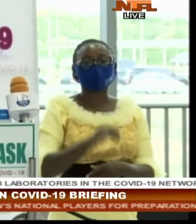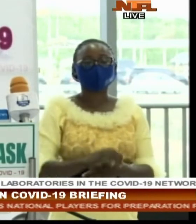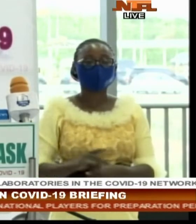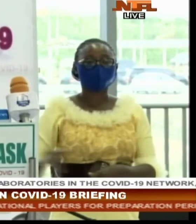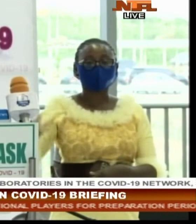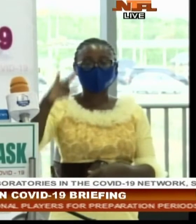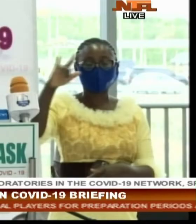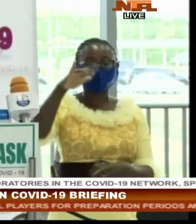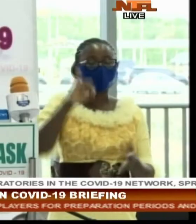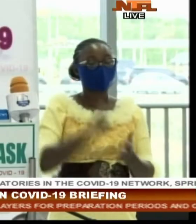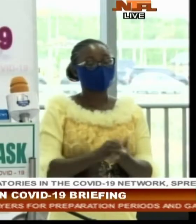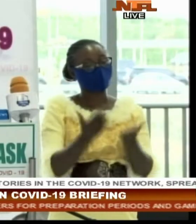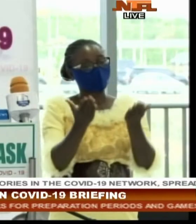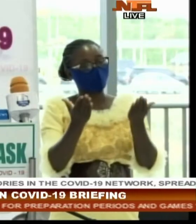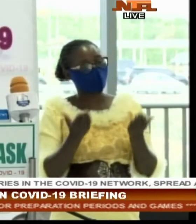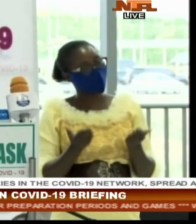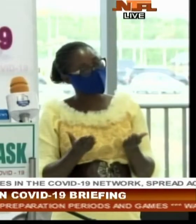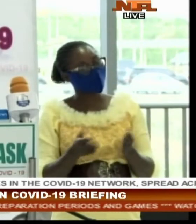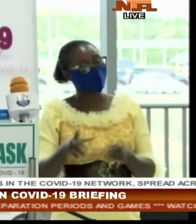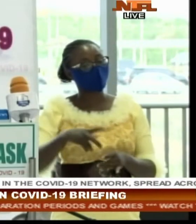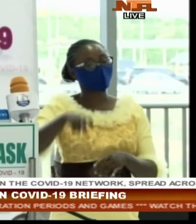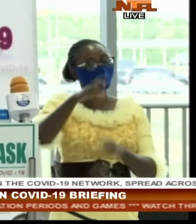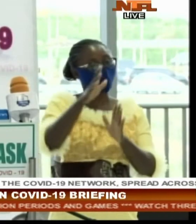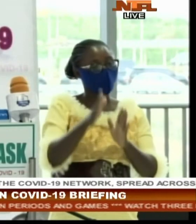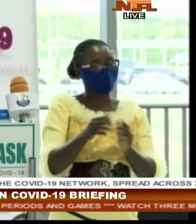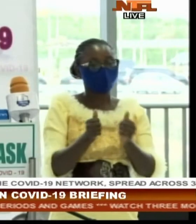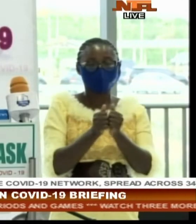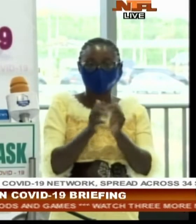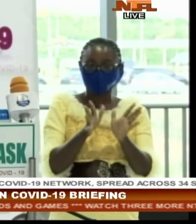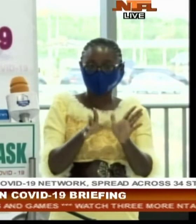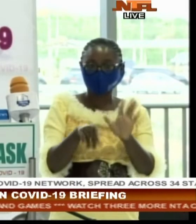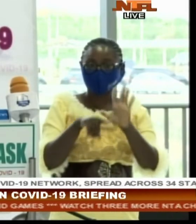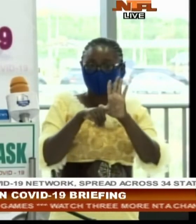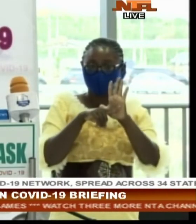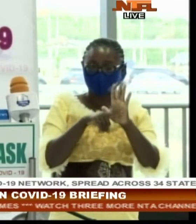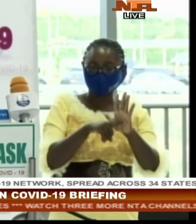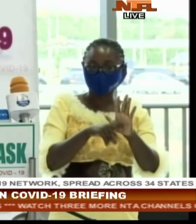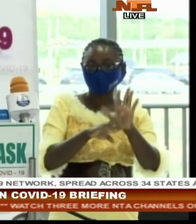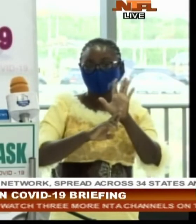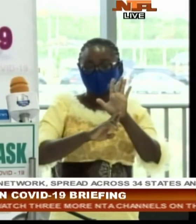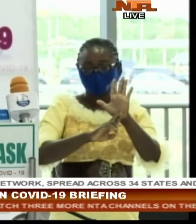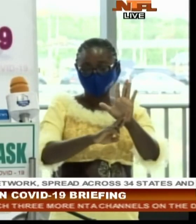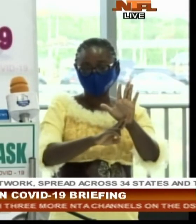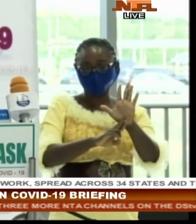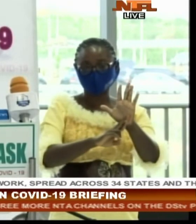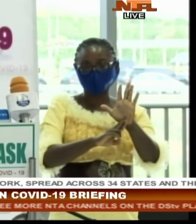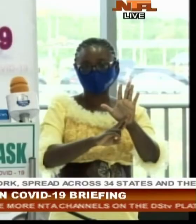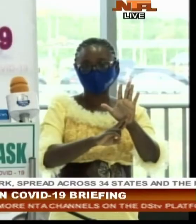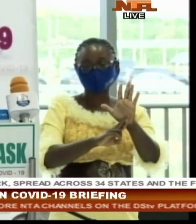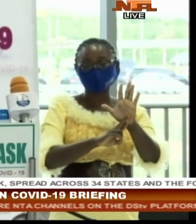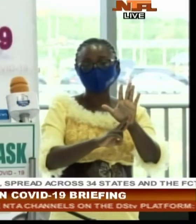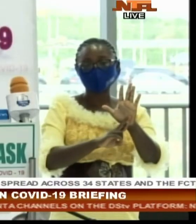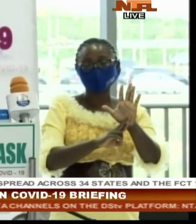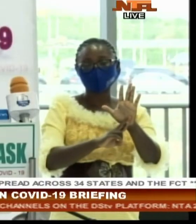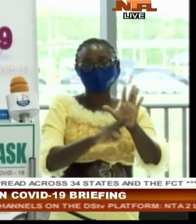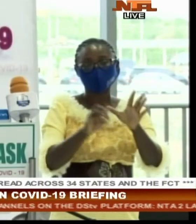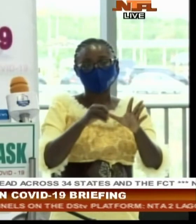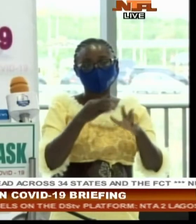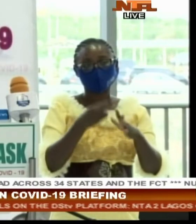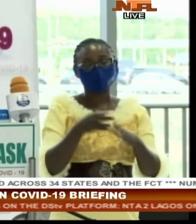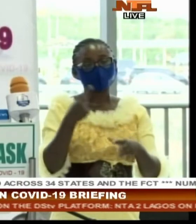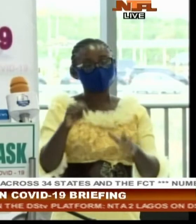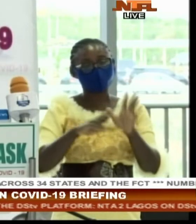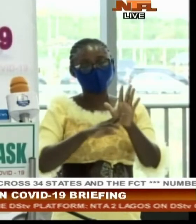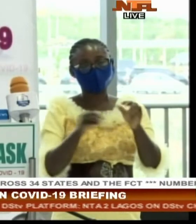Airlines that board passengers without a negative COVID-19 PCR test or test results more than 4